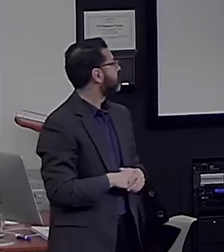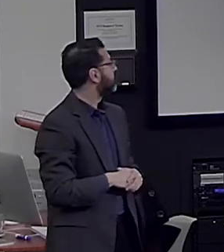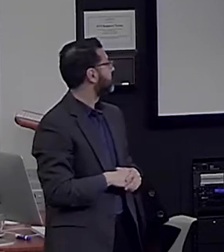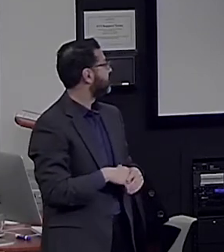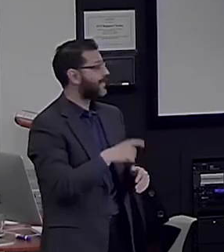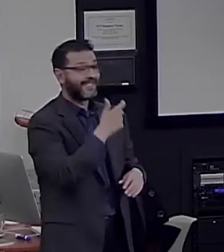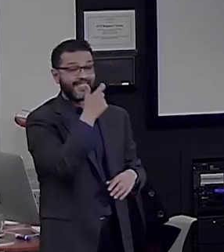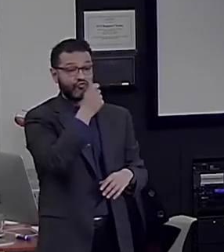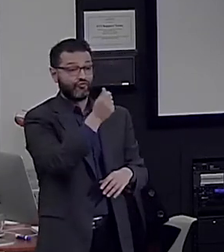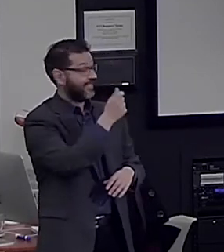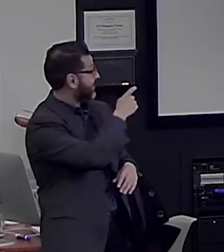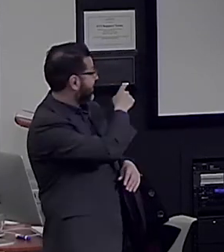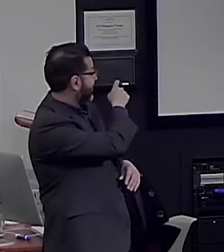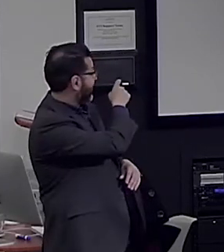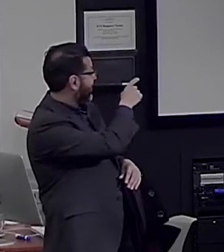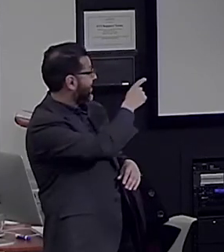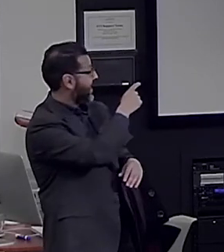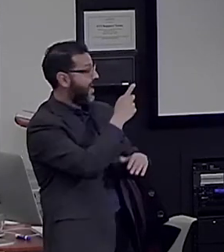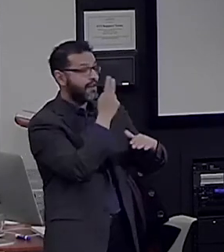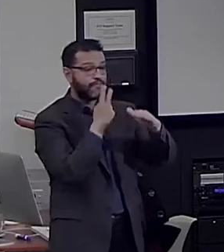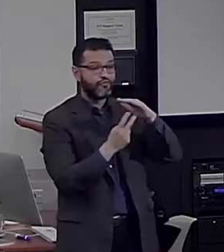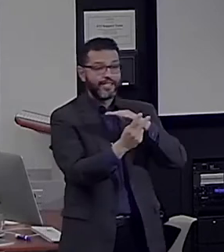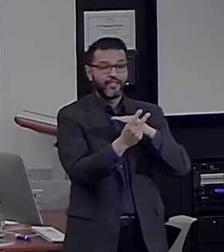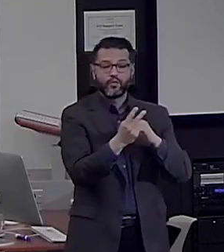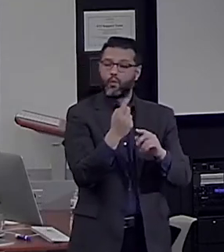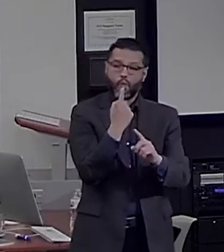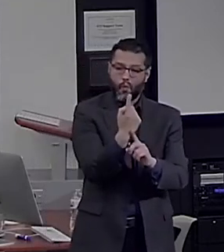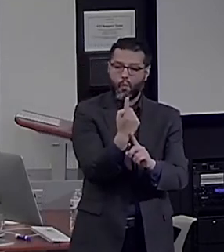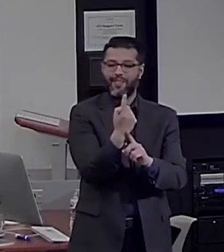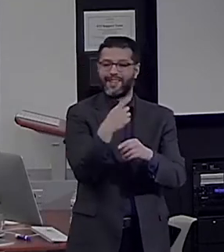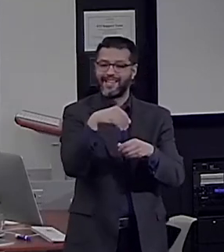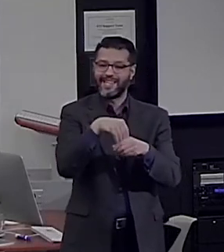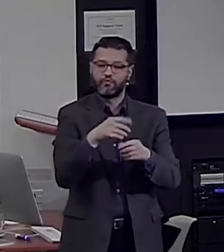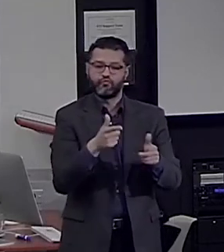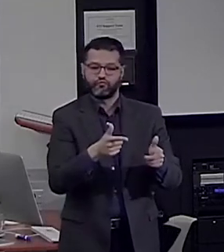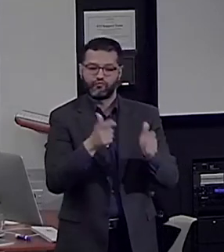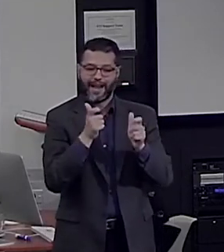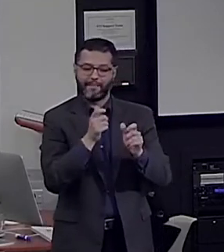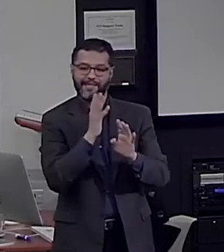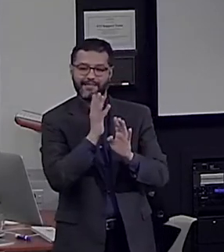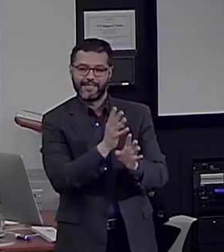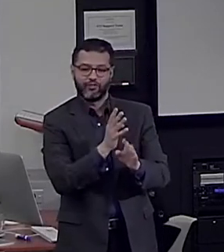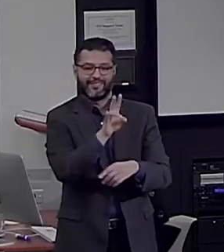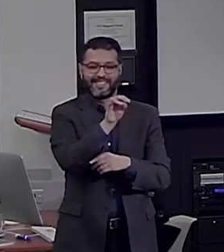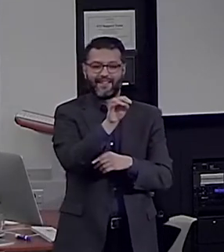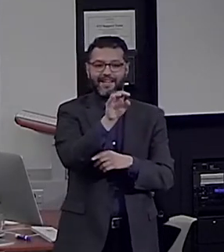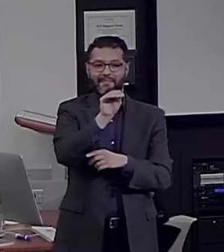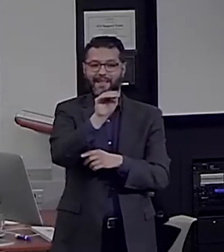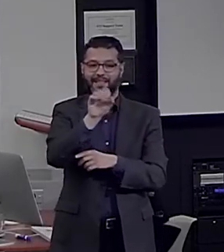was only in this rapid beach like 70 millisecond interstimulus interval